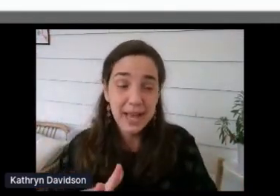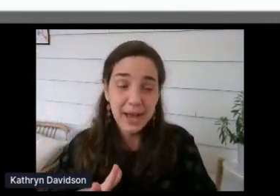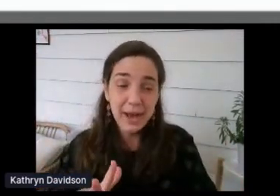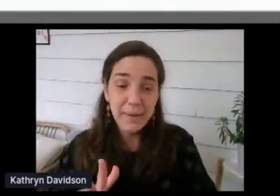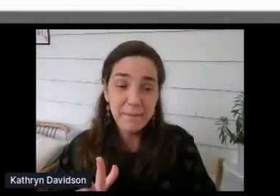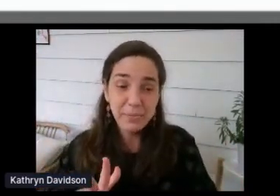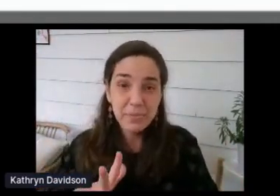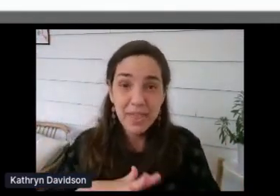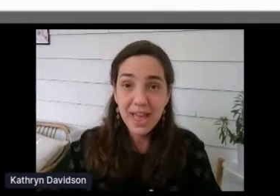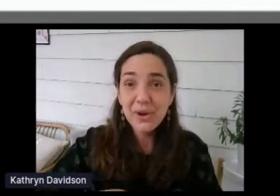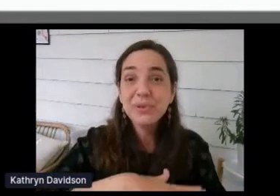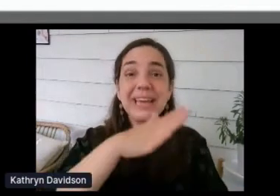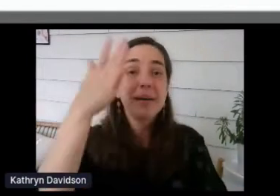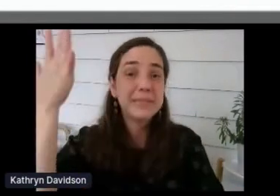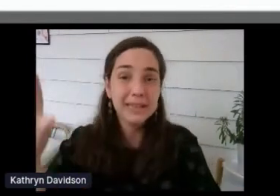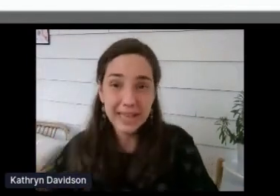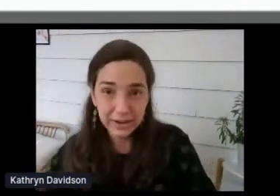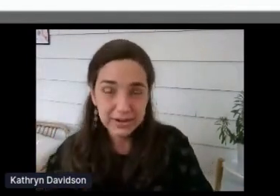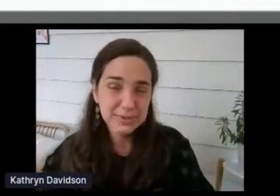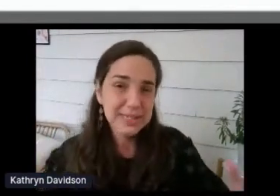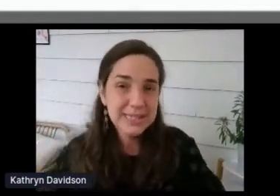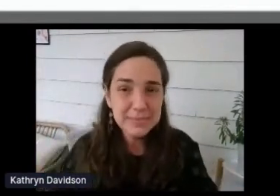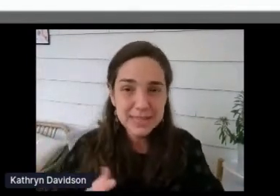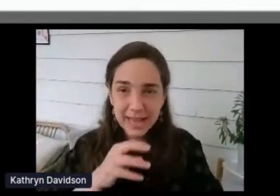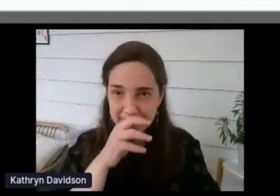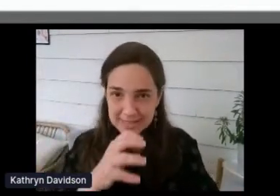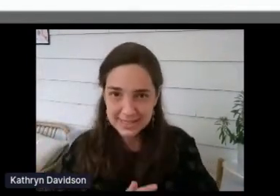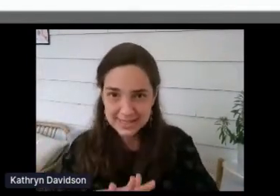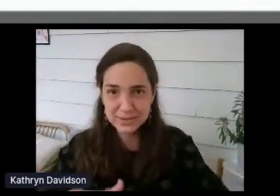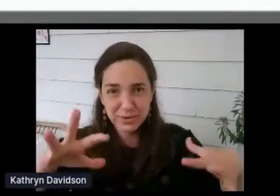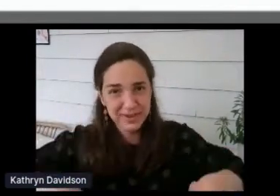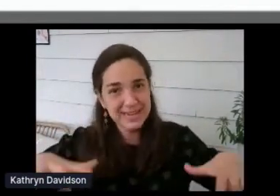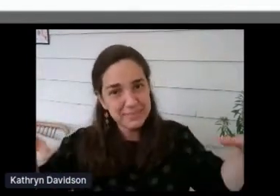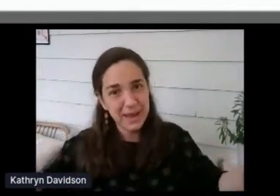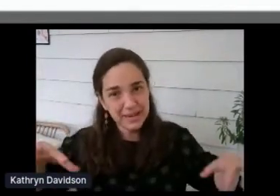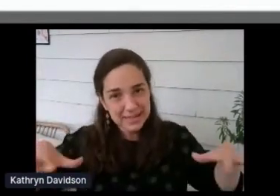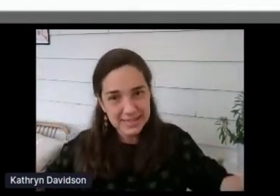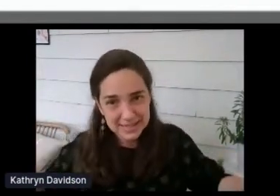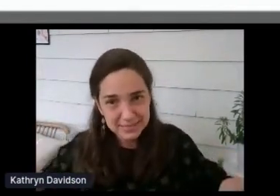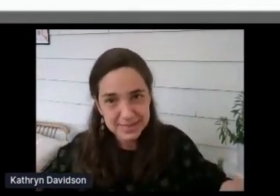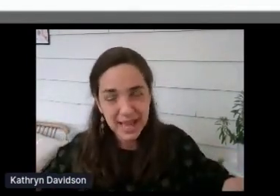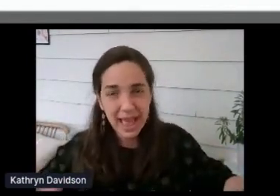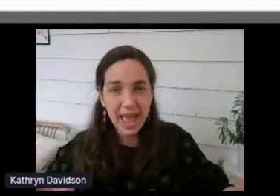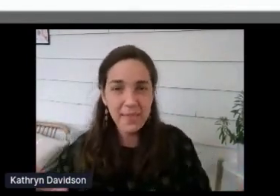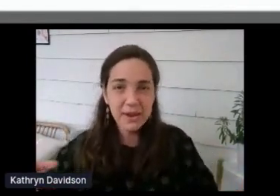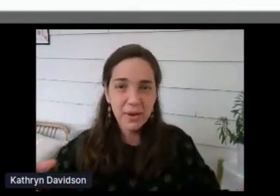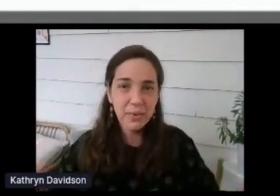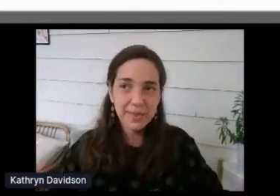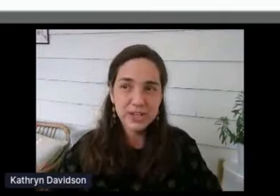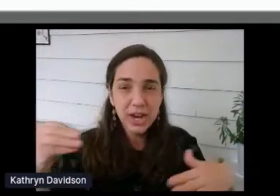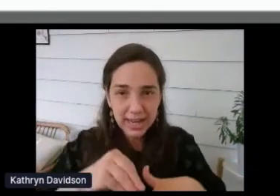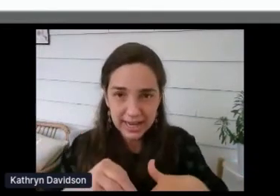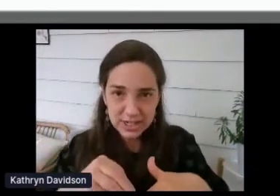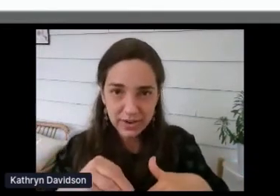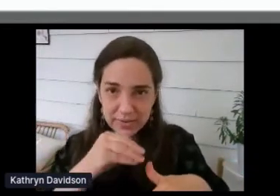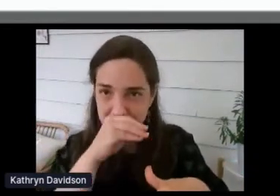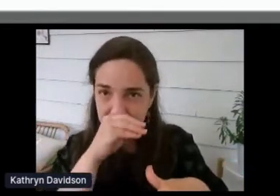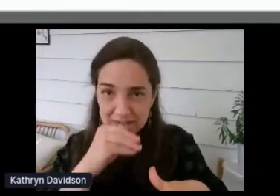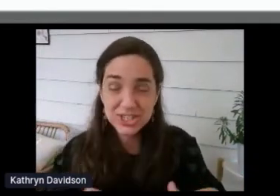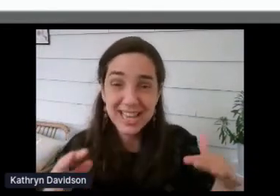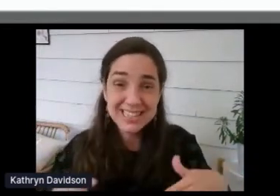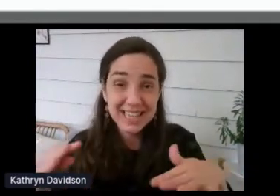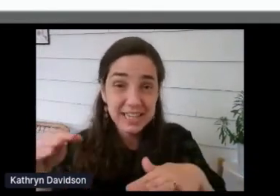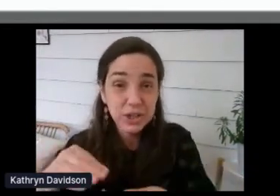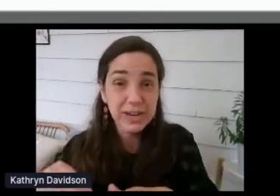space. That only comes later. So it seems like there's this sort of independent systems. And then when they try to get integrated